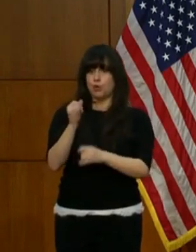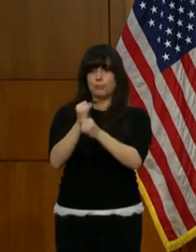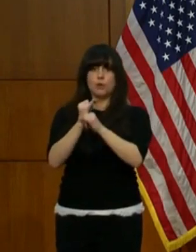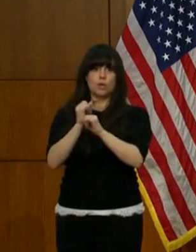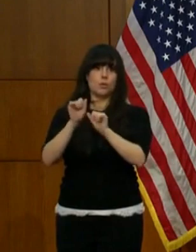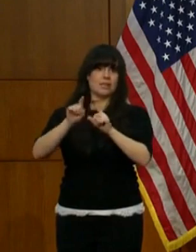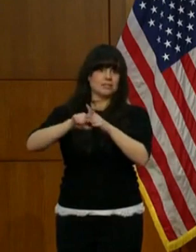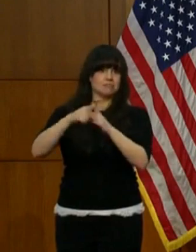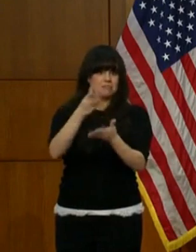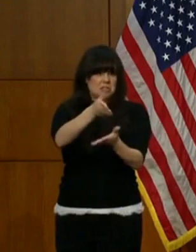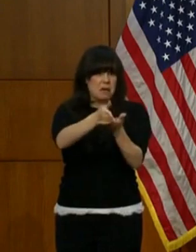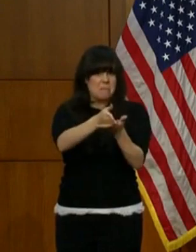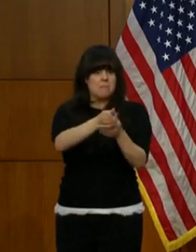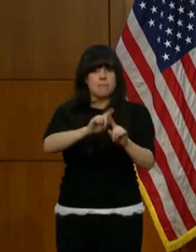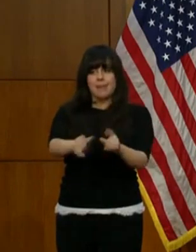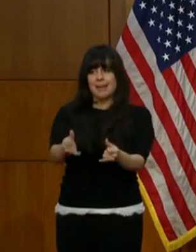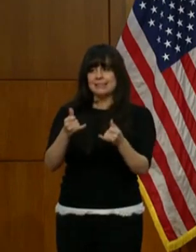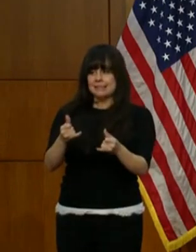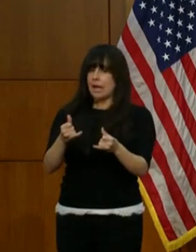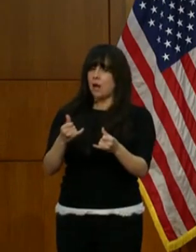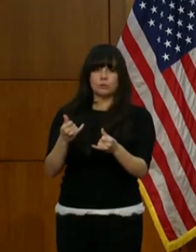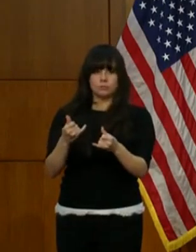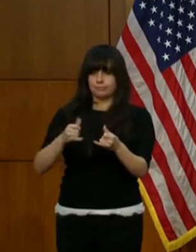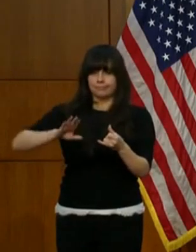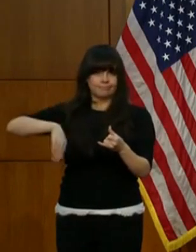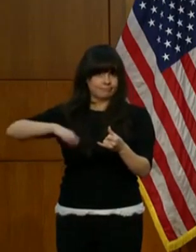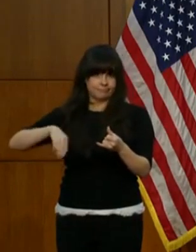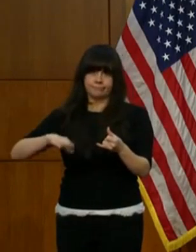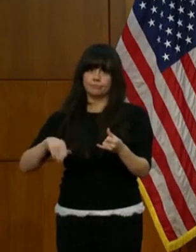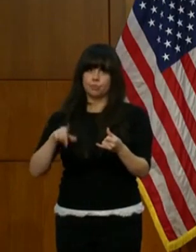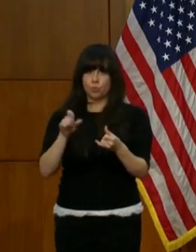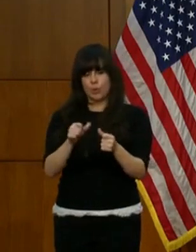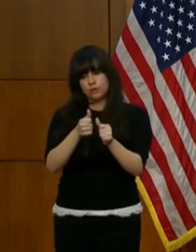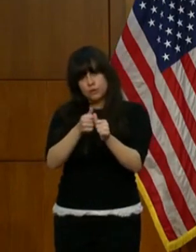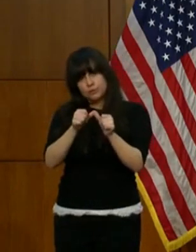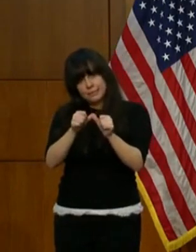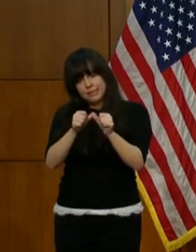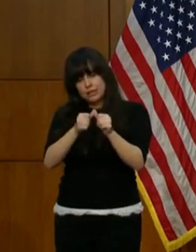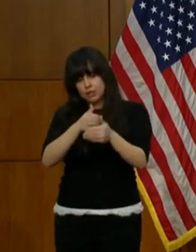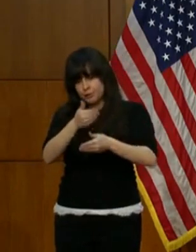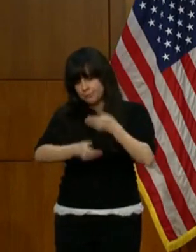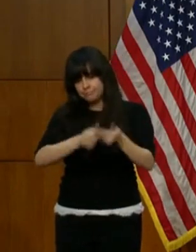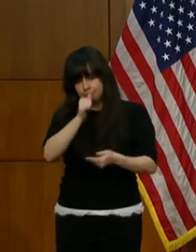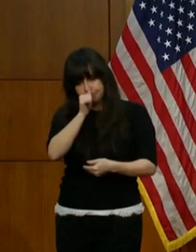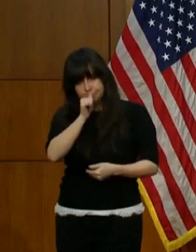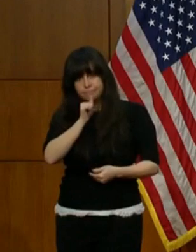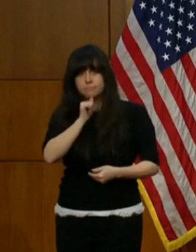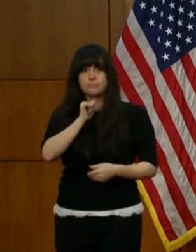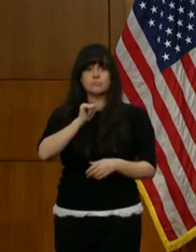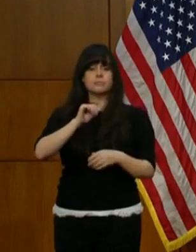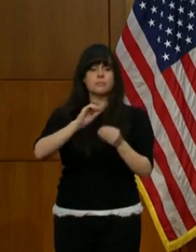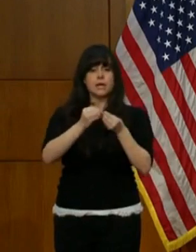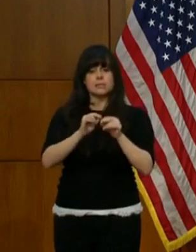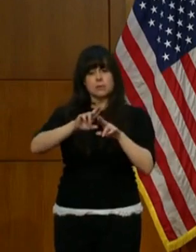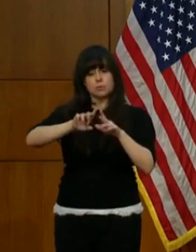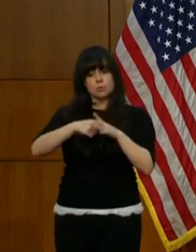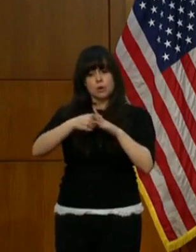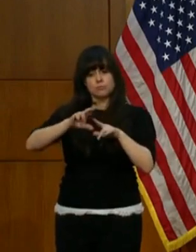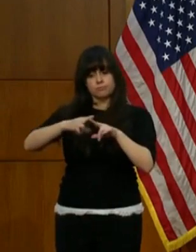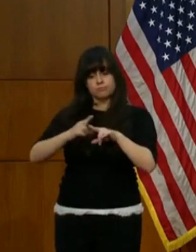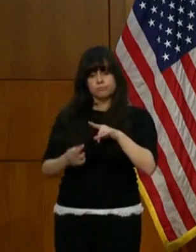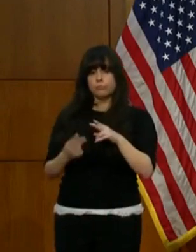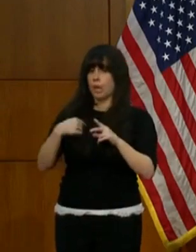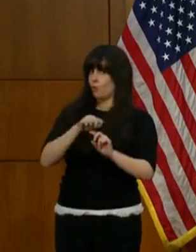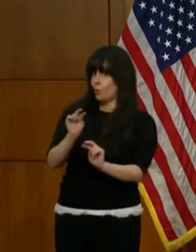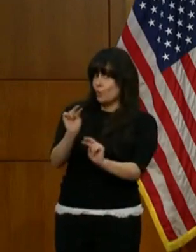progress, but we're not at the point yet where we can lift a lot of these measures. And as our numbers come down, we watch this every day.